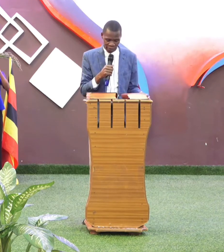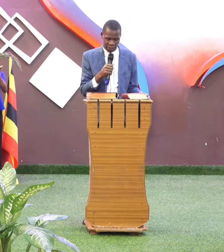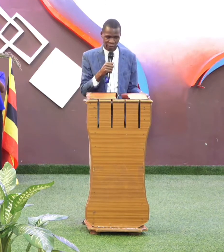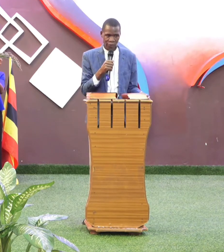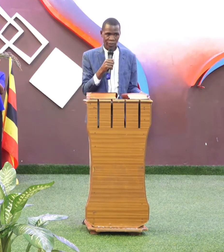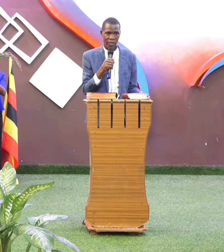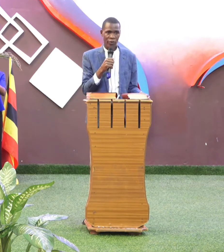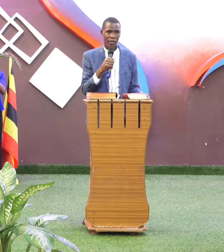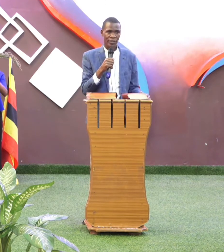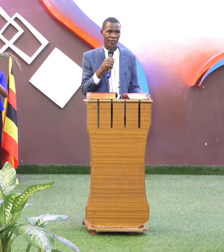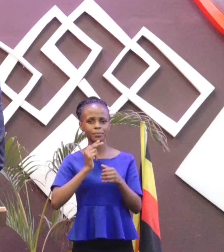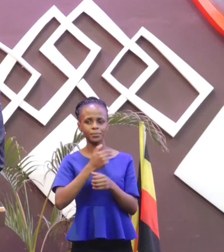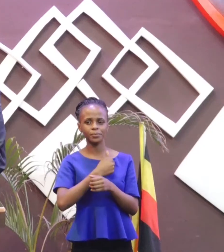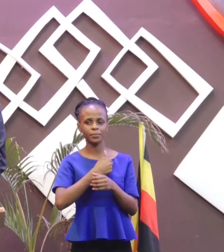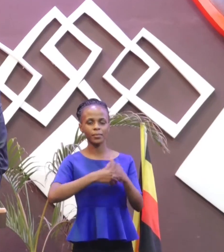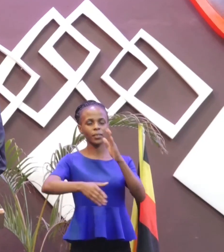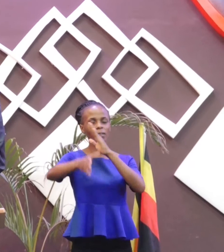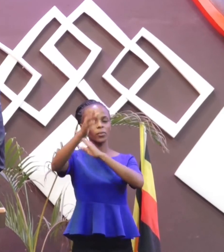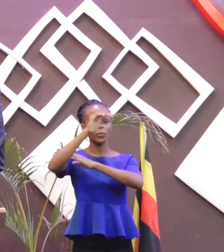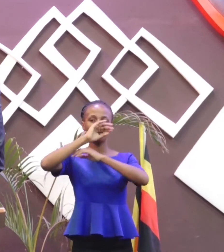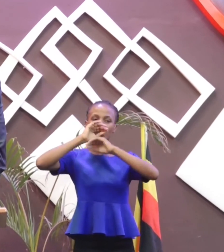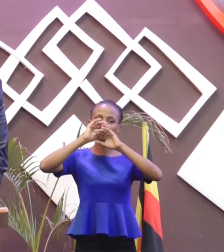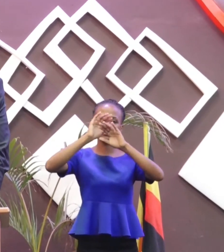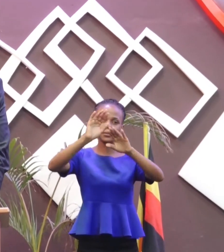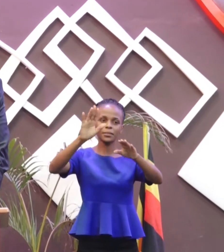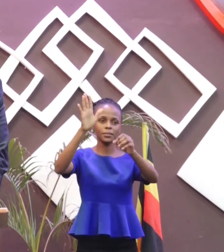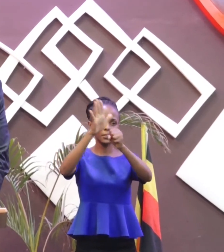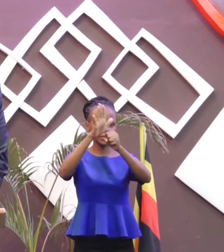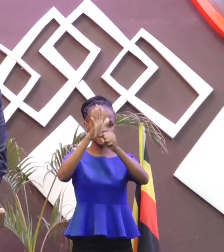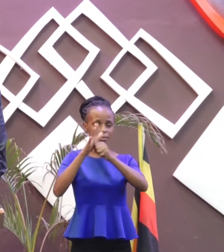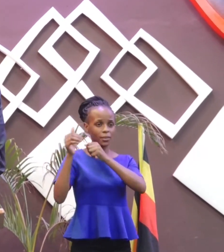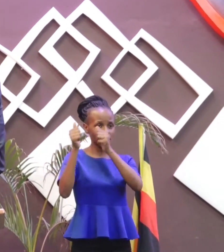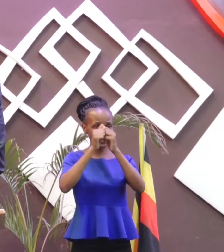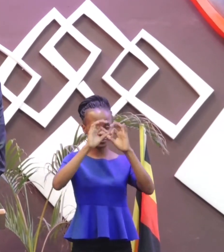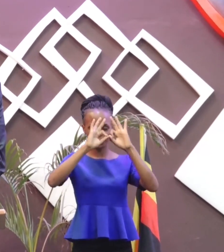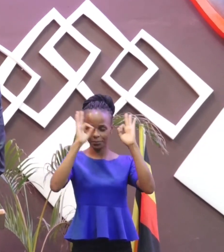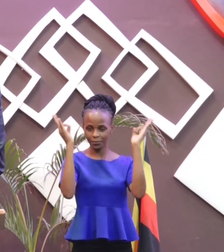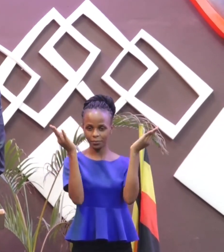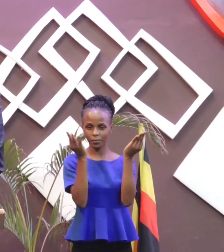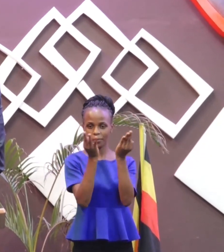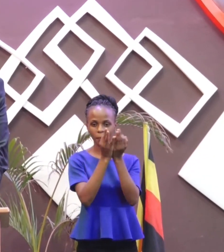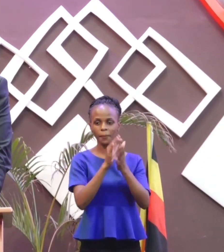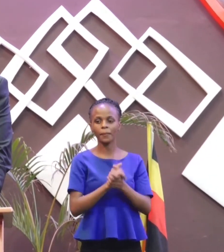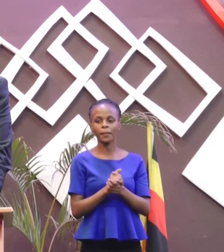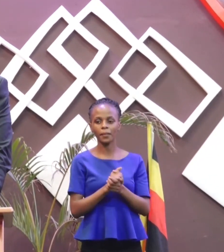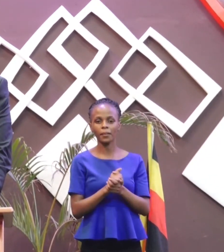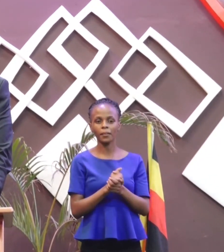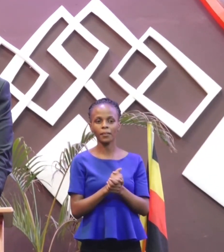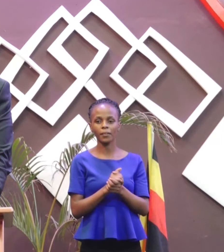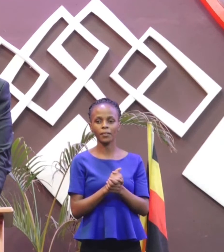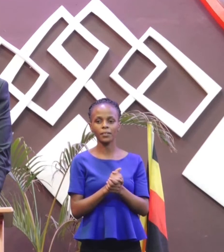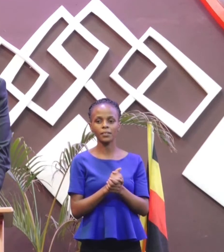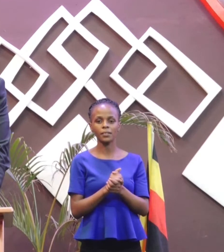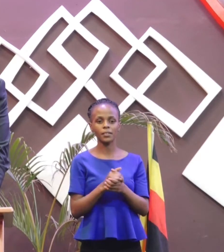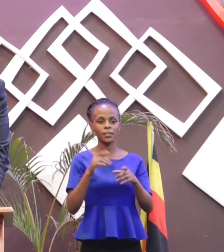for the word that you've shared with us. Kama kuwa nyo, mkisane family yo. May God bless you indeed with your family. Kapa njo